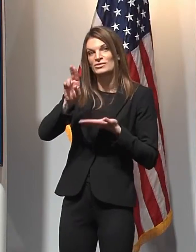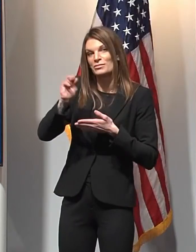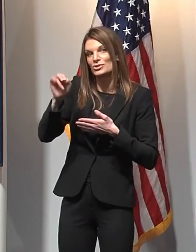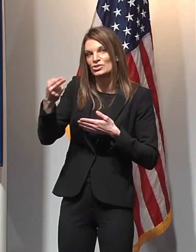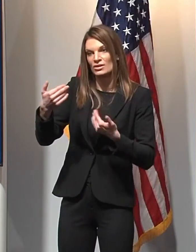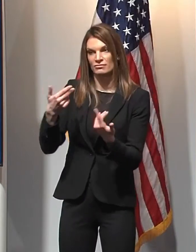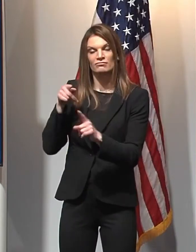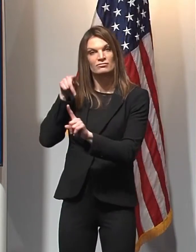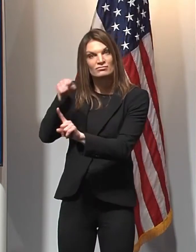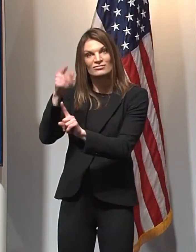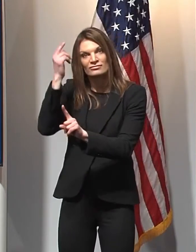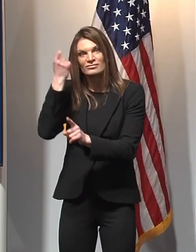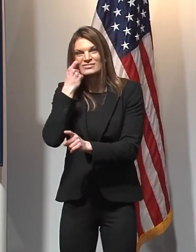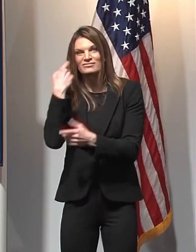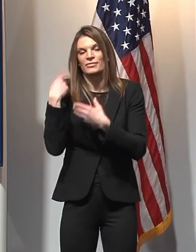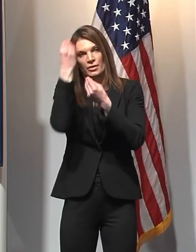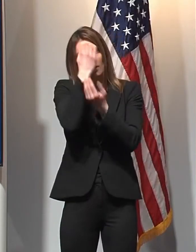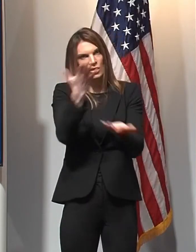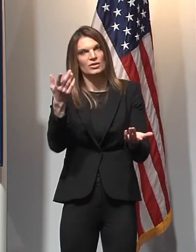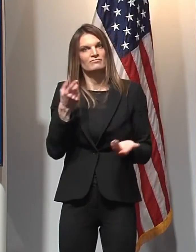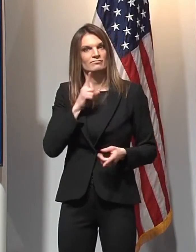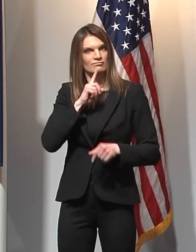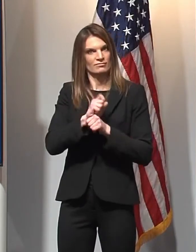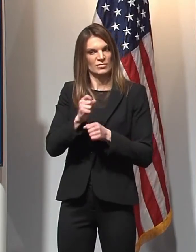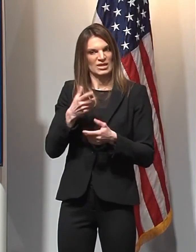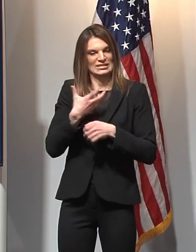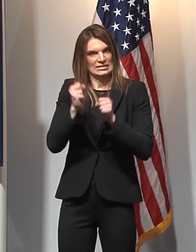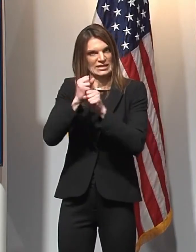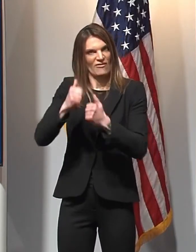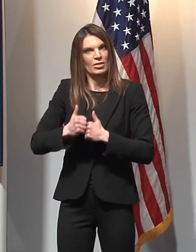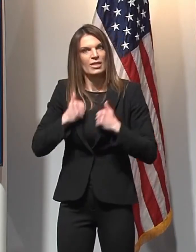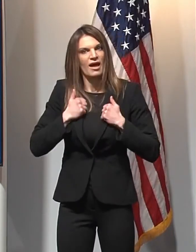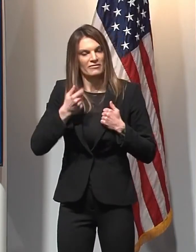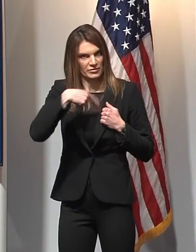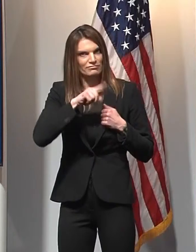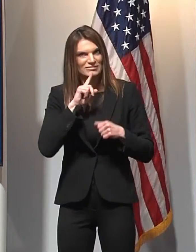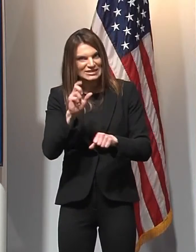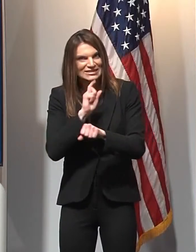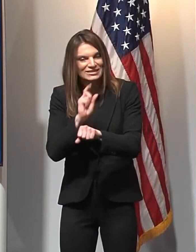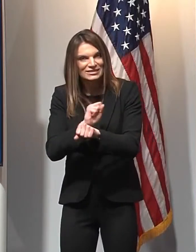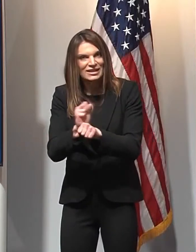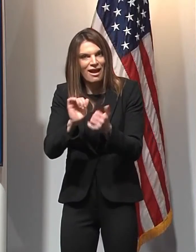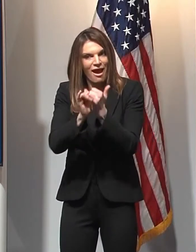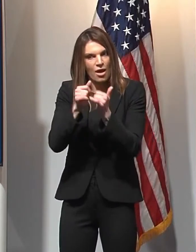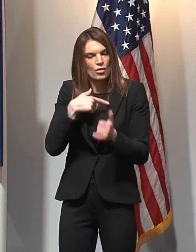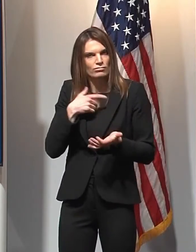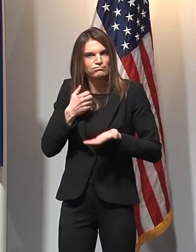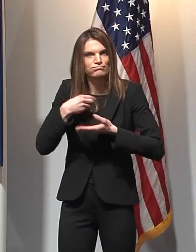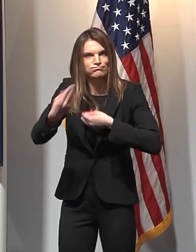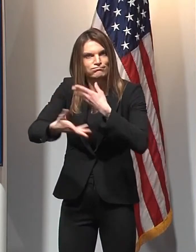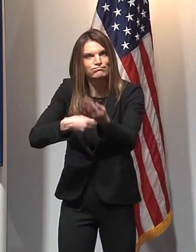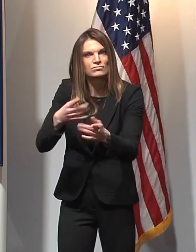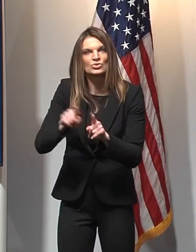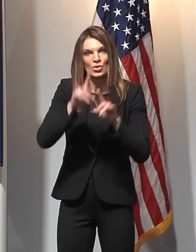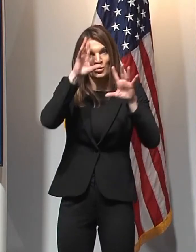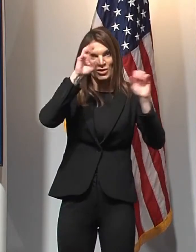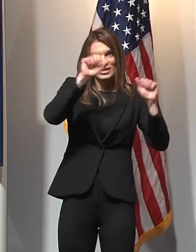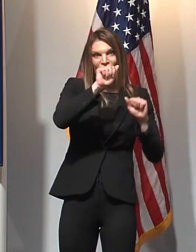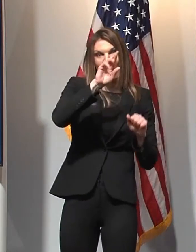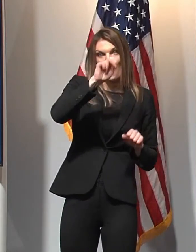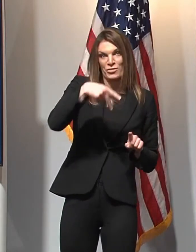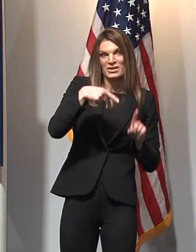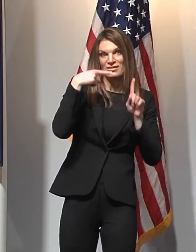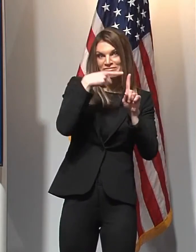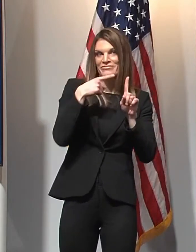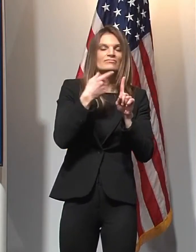in nursing homes. You can also look to the former president of AARP, who weighed in on this and acknowledged